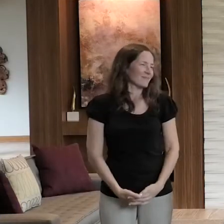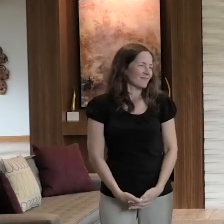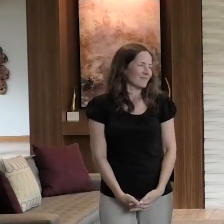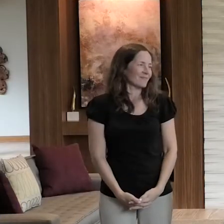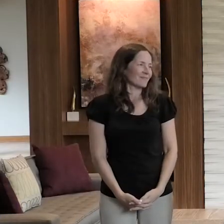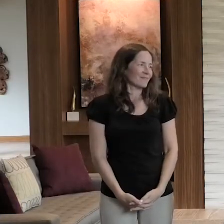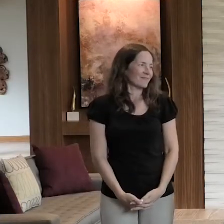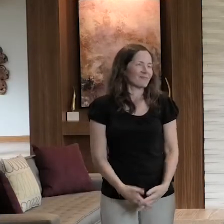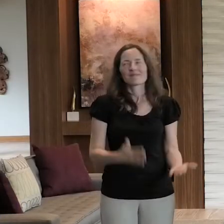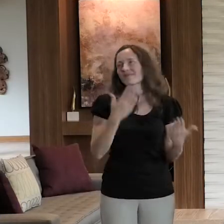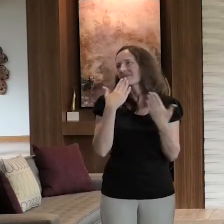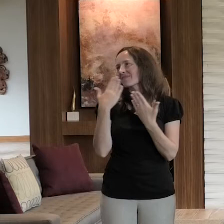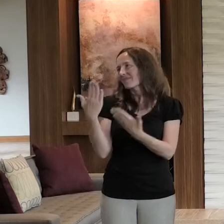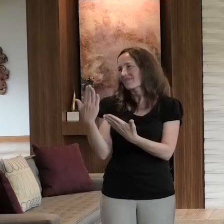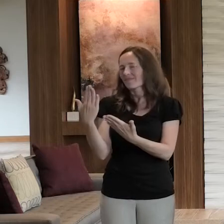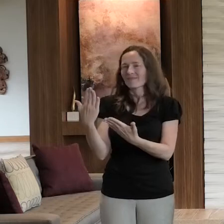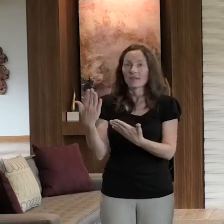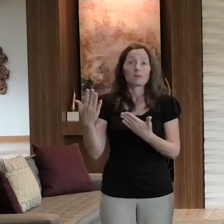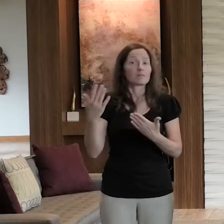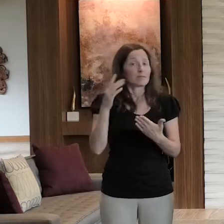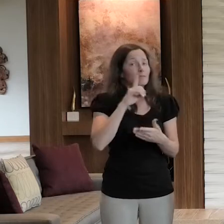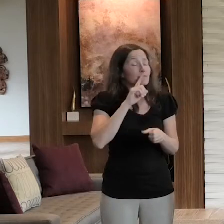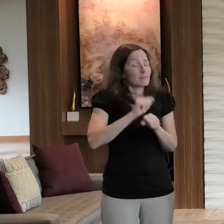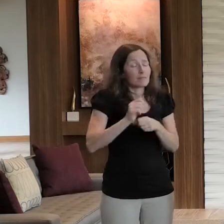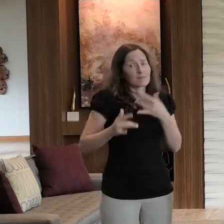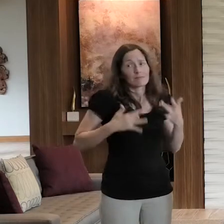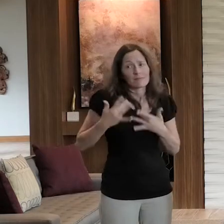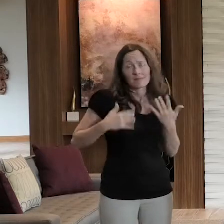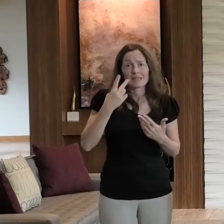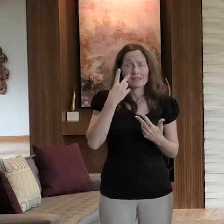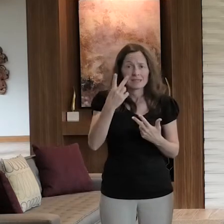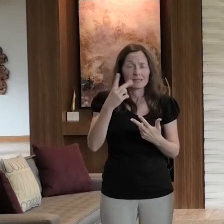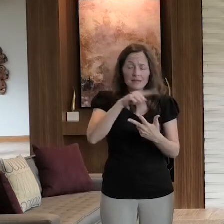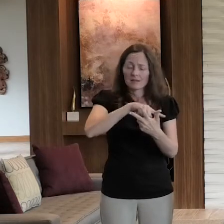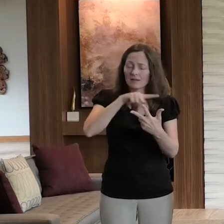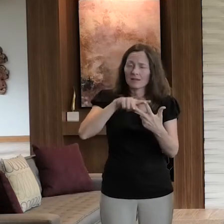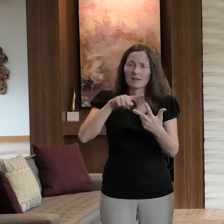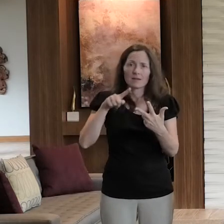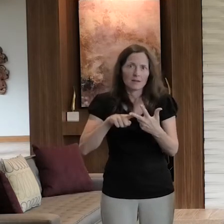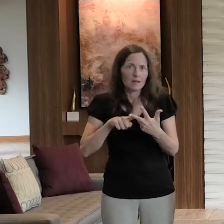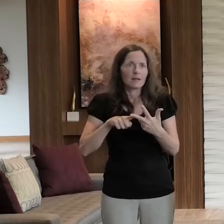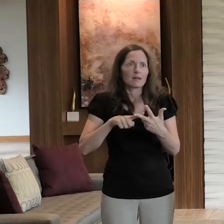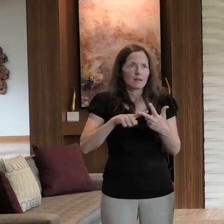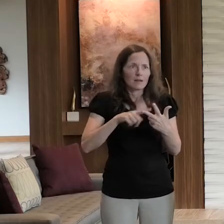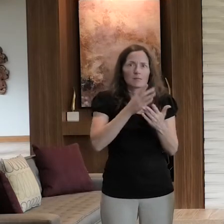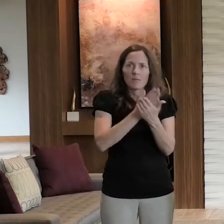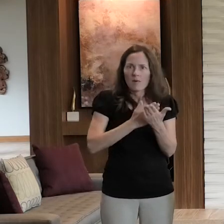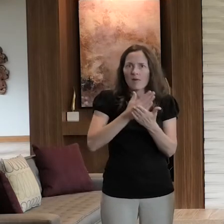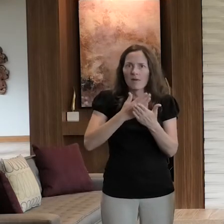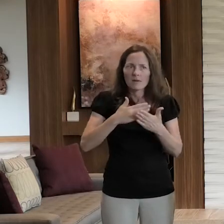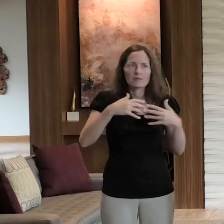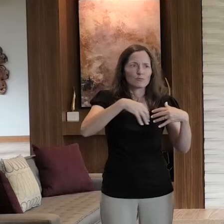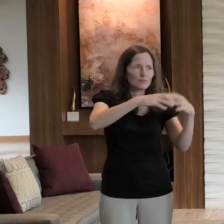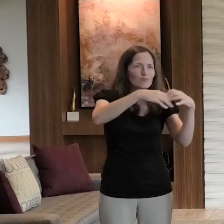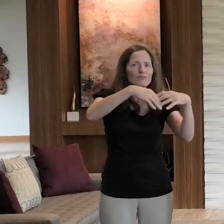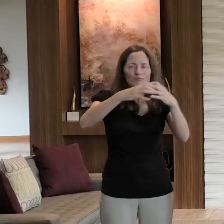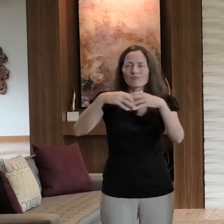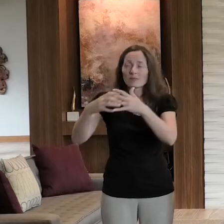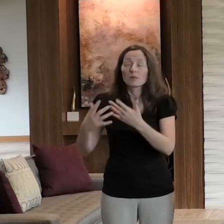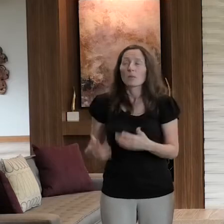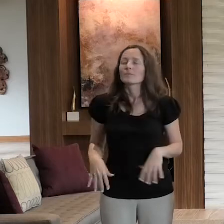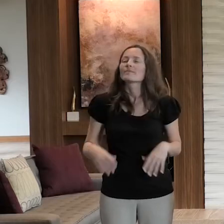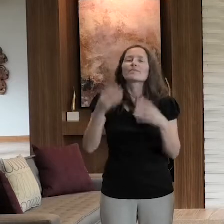Thanks, Greg. It really is exciting to see all three components of affordable housing for downtown start to move forward. But I got to tell you, the next